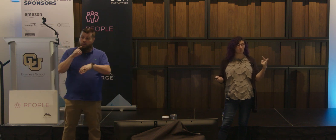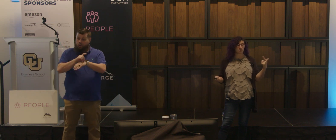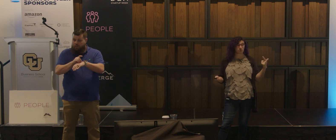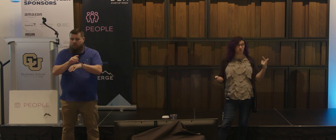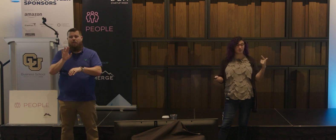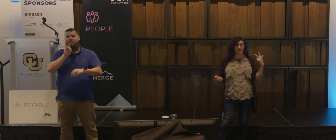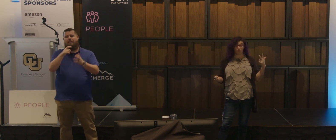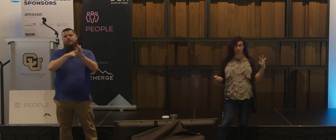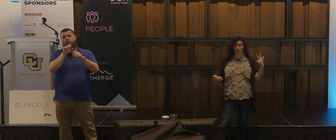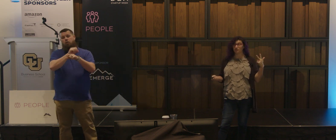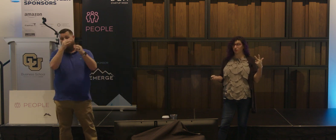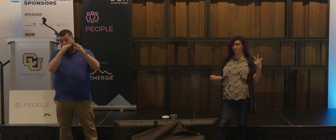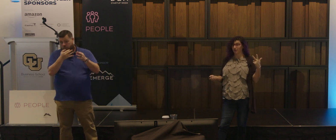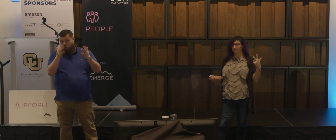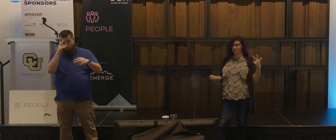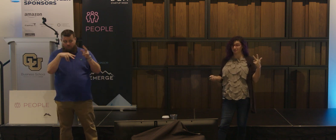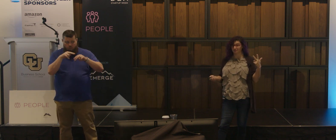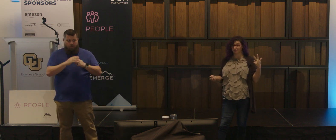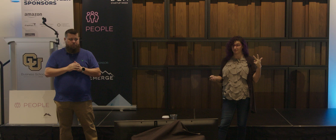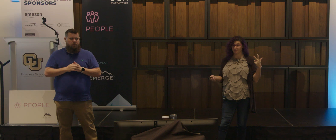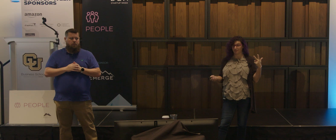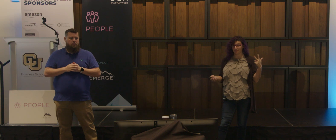essential job descriptions, and what you're going to evaluate them on?